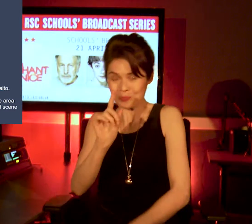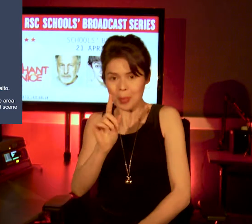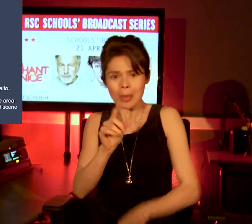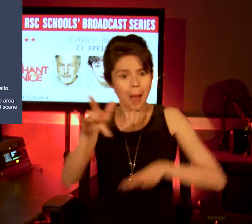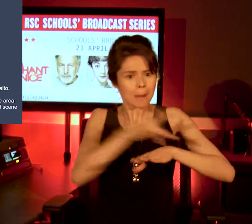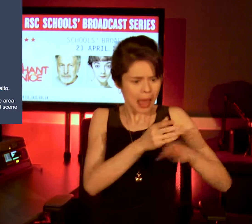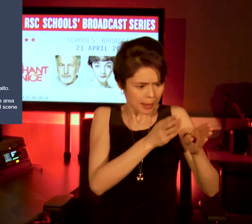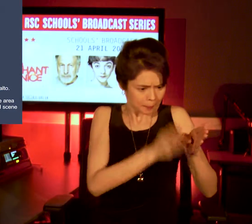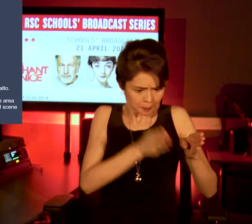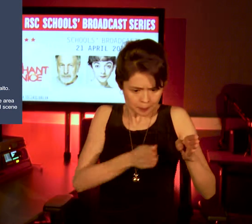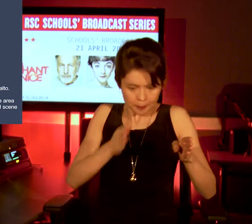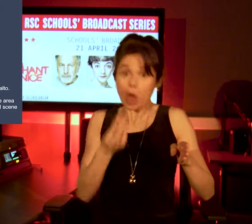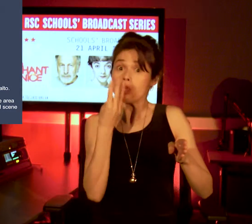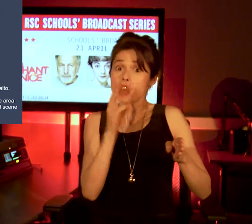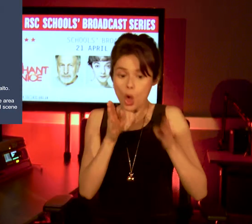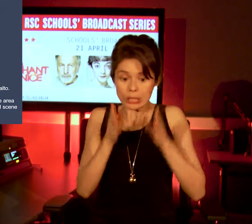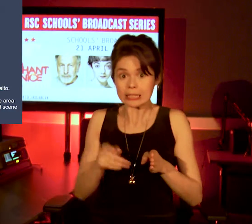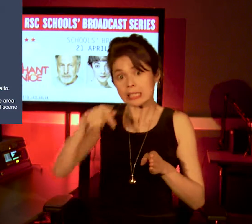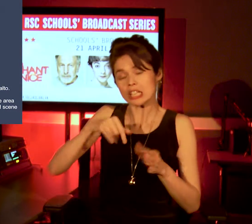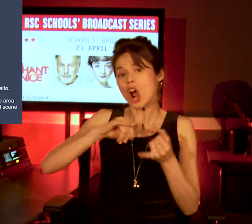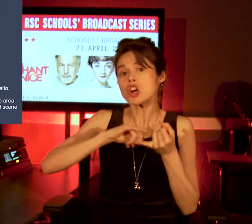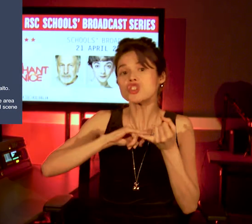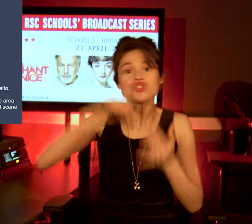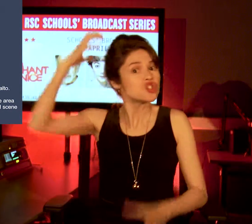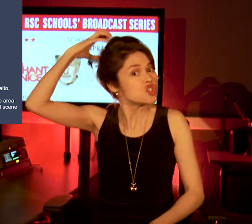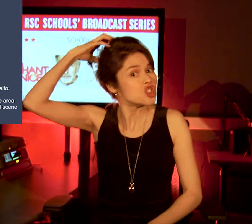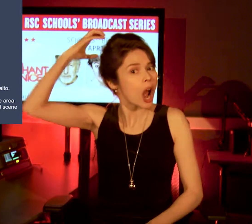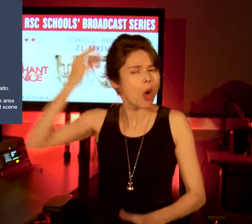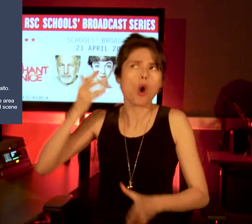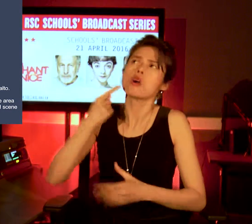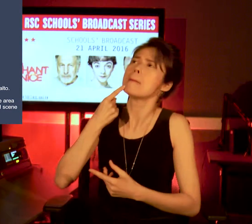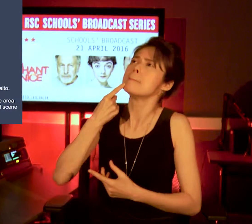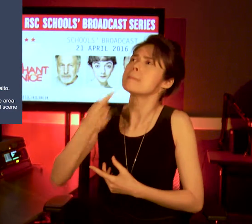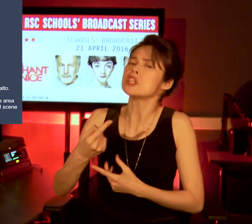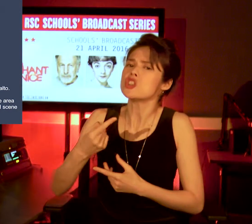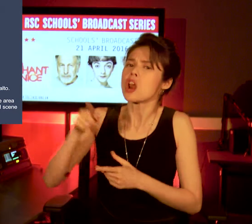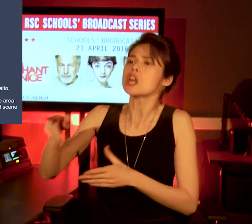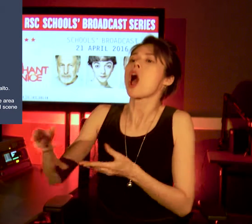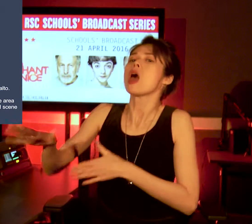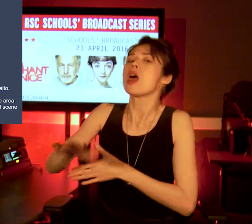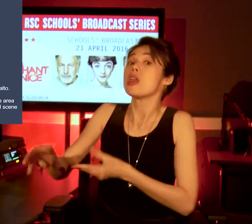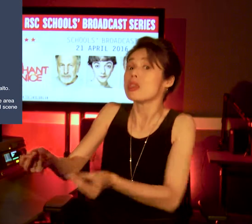Rialto. And the Rialto is mentioned by Shylock in the third scene of the play.